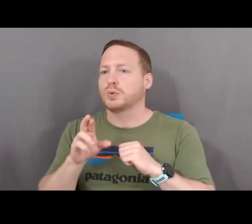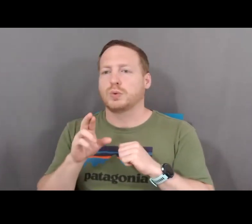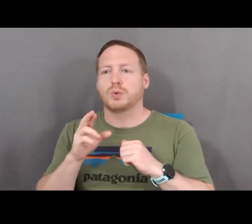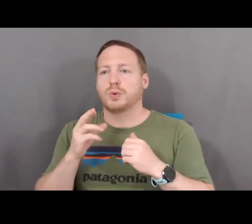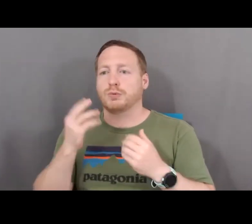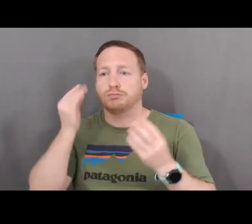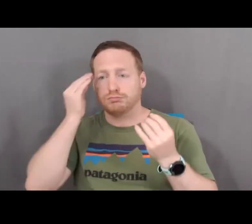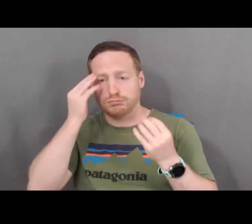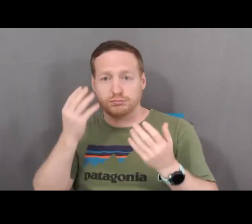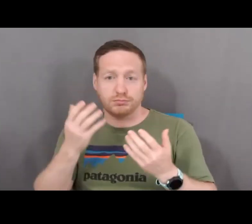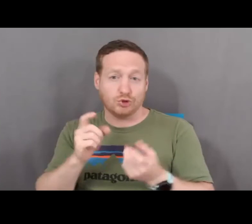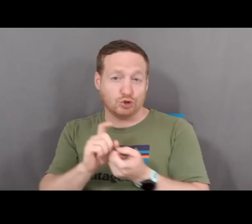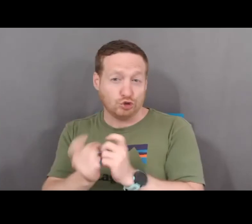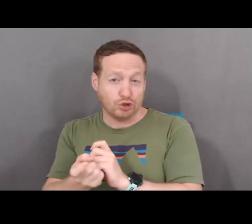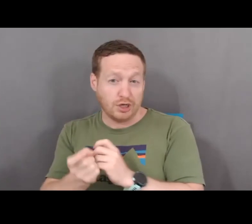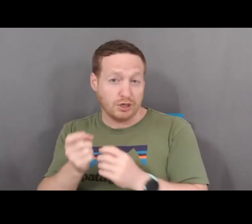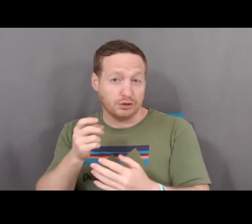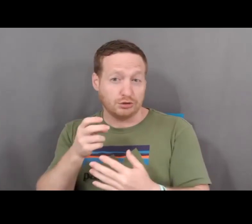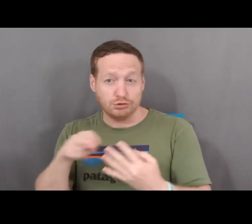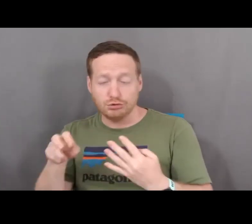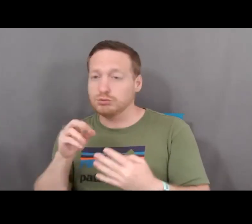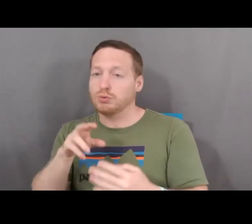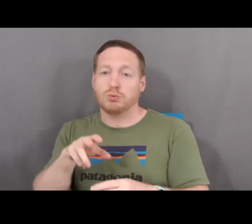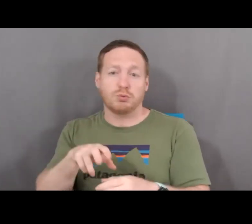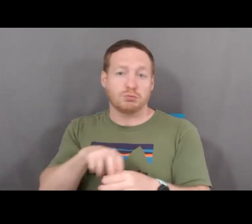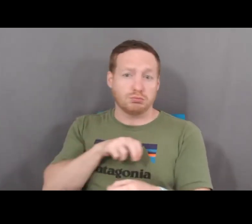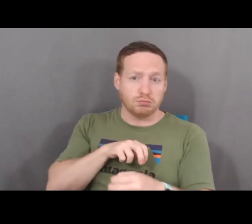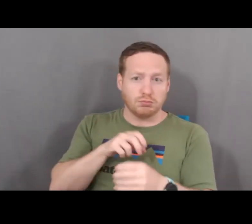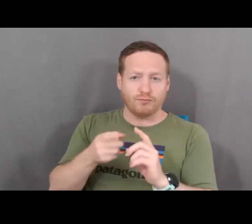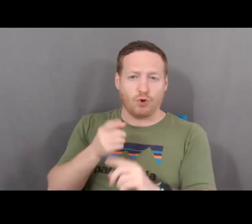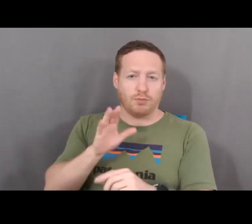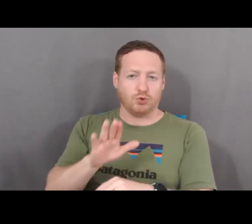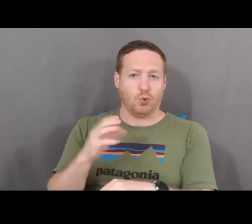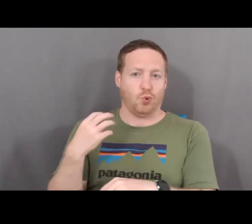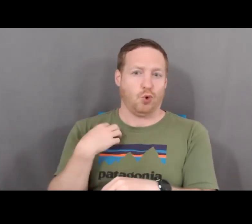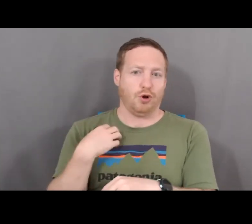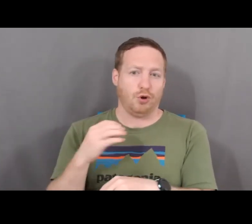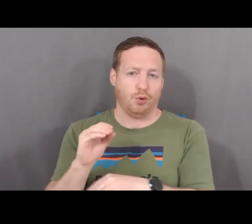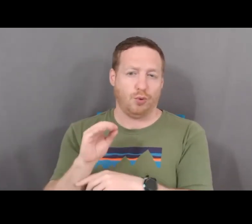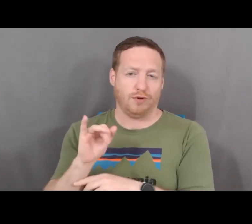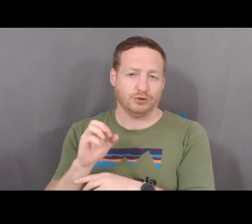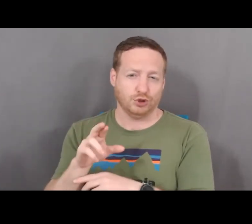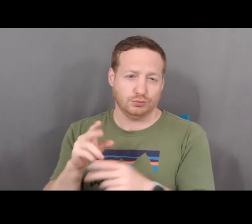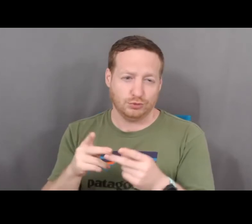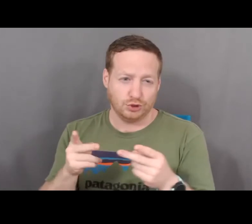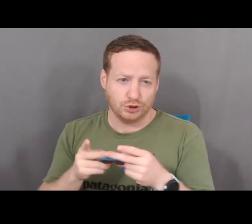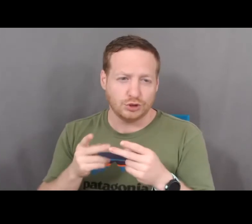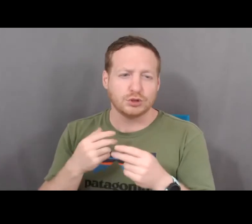continue, or if they wanted to transition out, step down from your particular officer